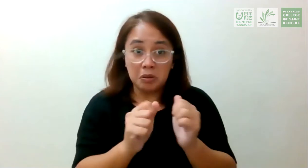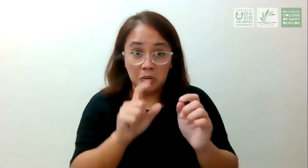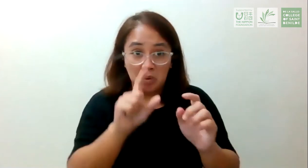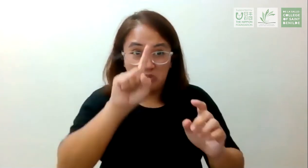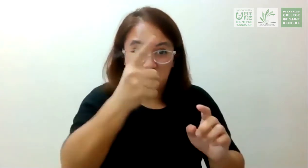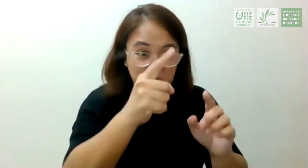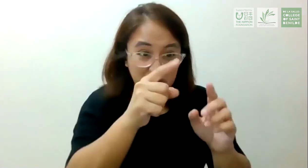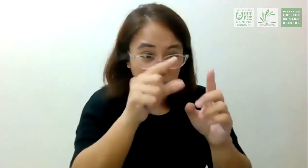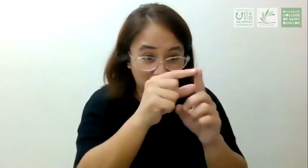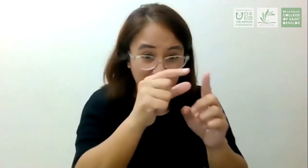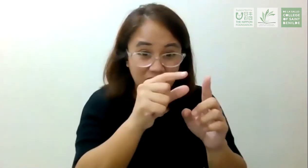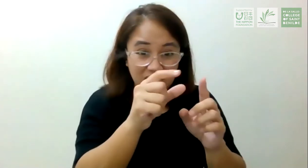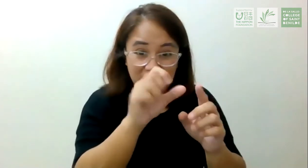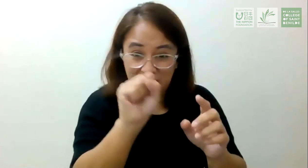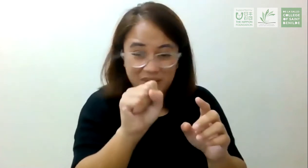Does not mean what occurs first.